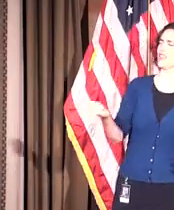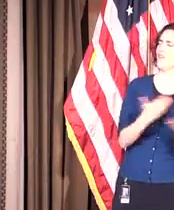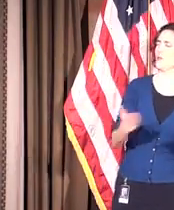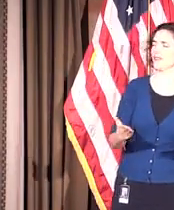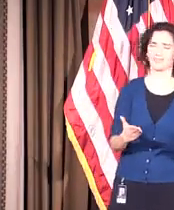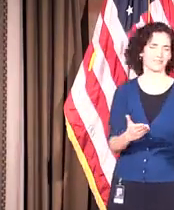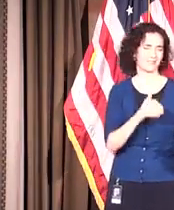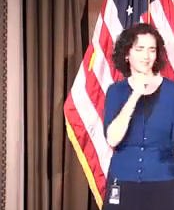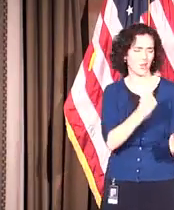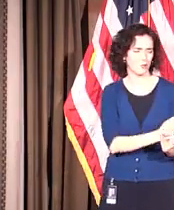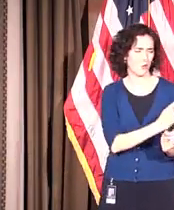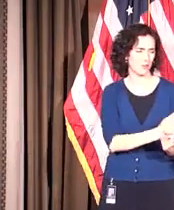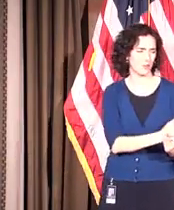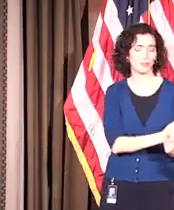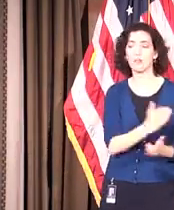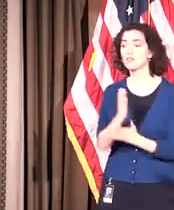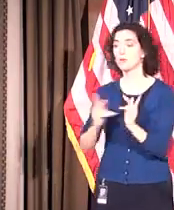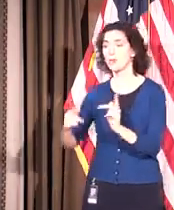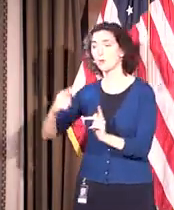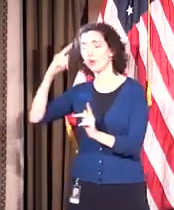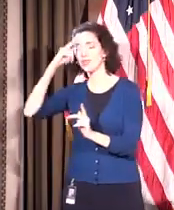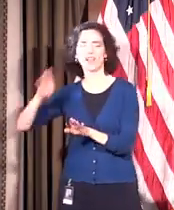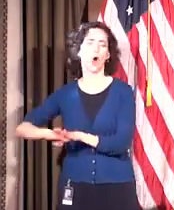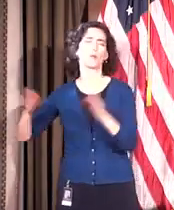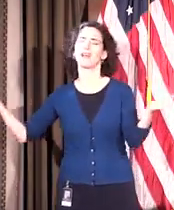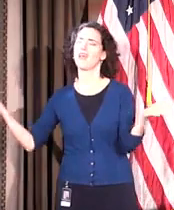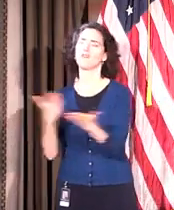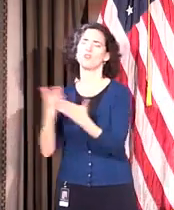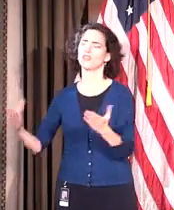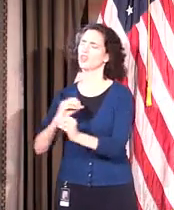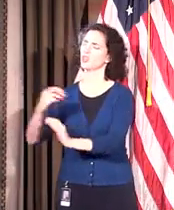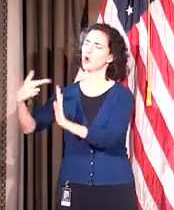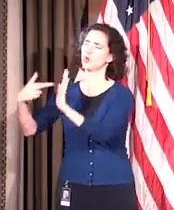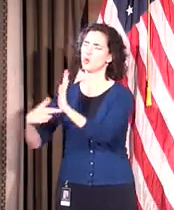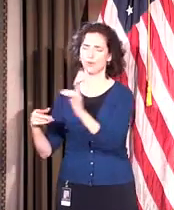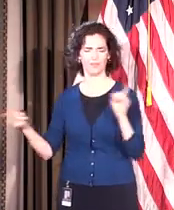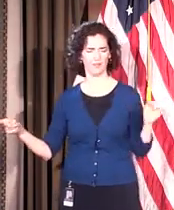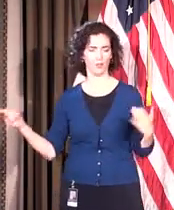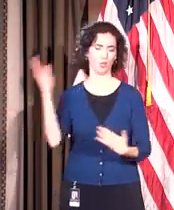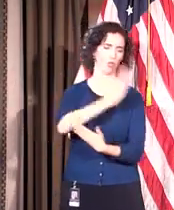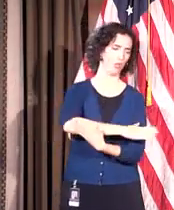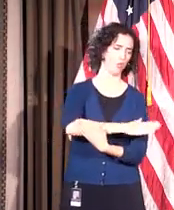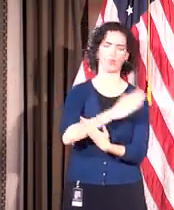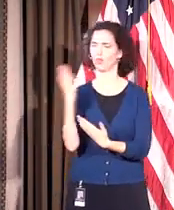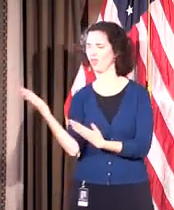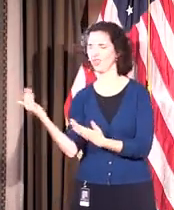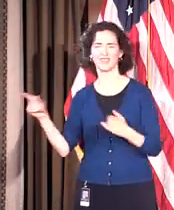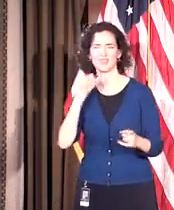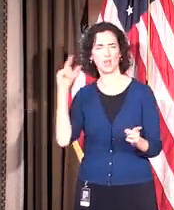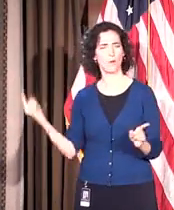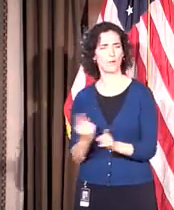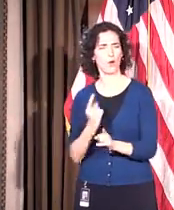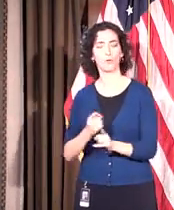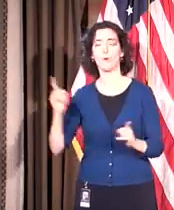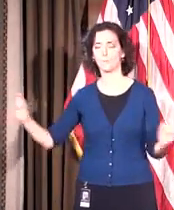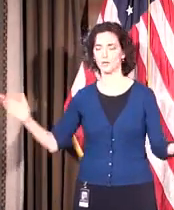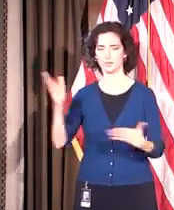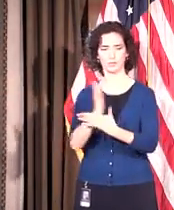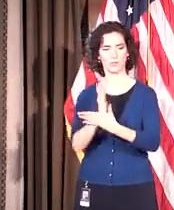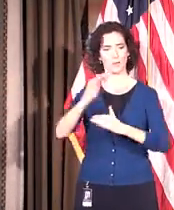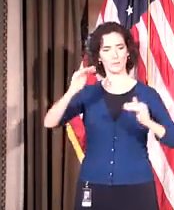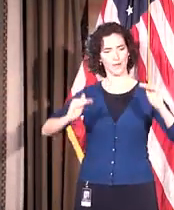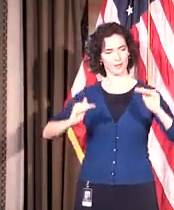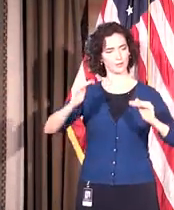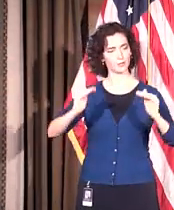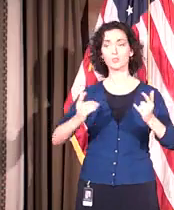everything should be open without restriction and without any mitigation measures, they too are unreasonable. And we're going to try to be guided by the